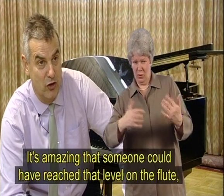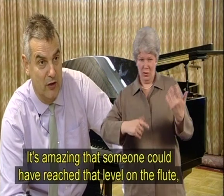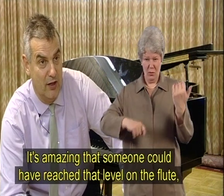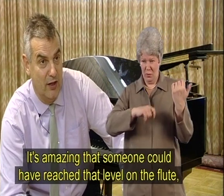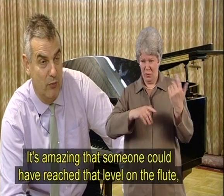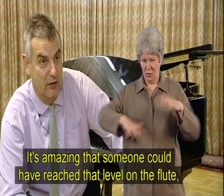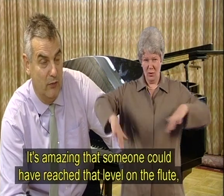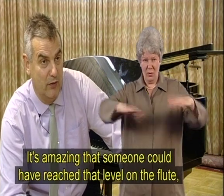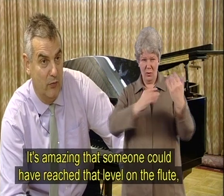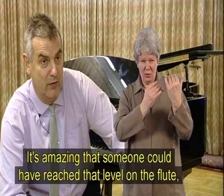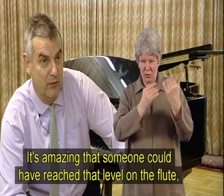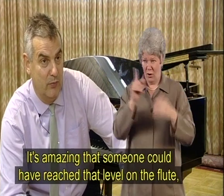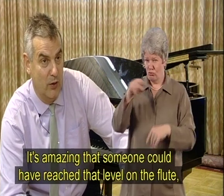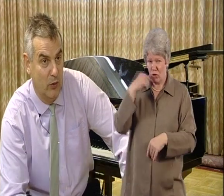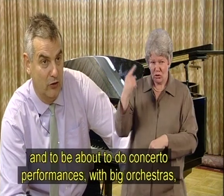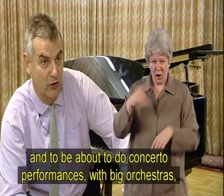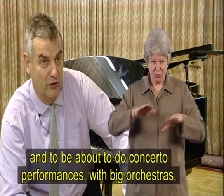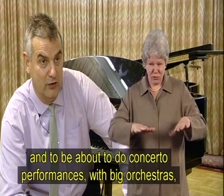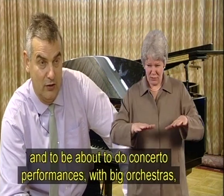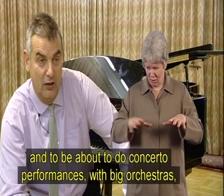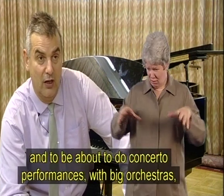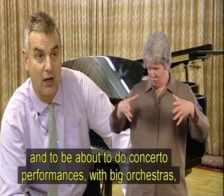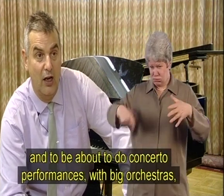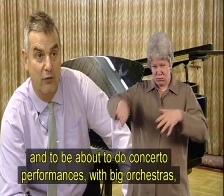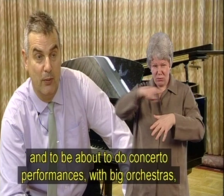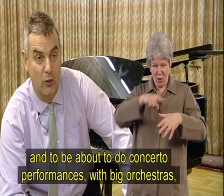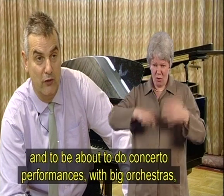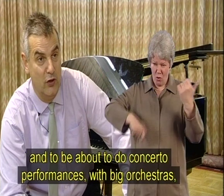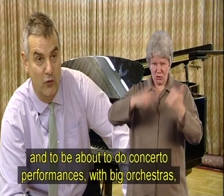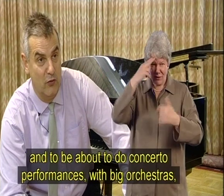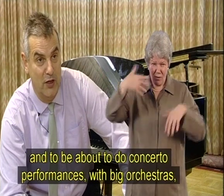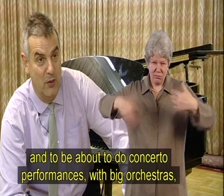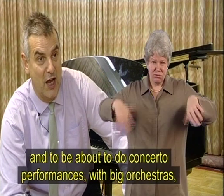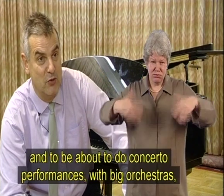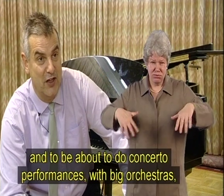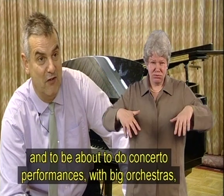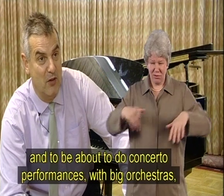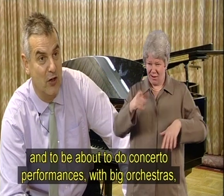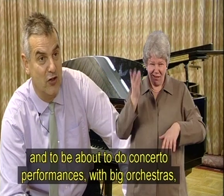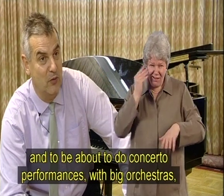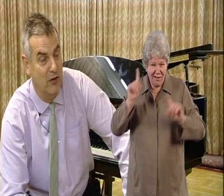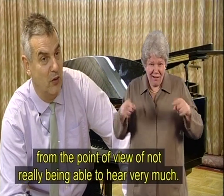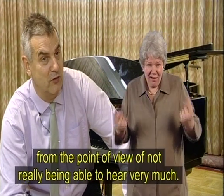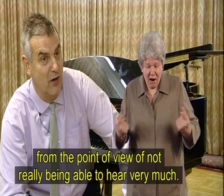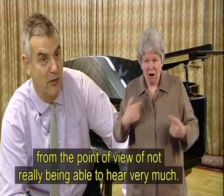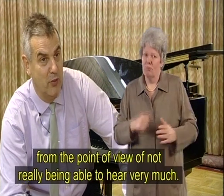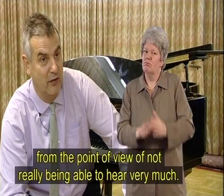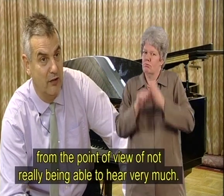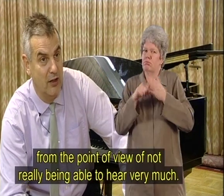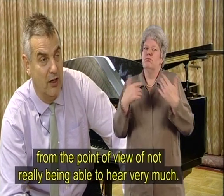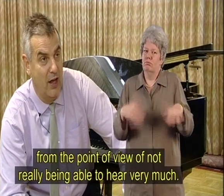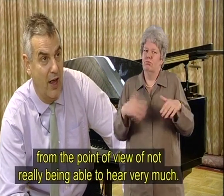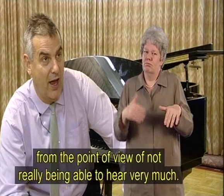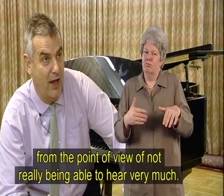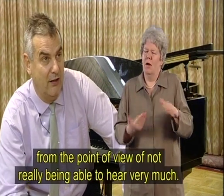in Russia and in Britain with big orchestras from a point of view of not really being able to hear very much. I was very